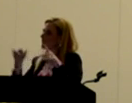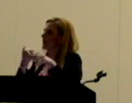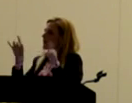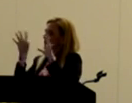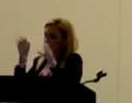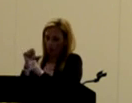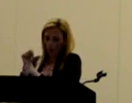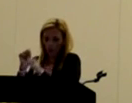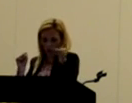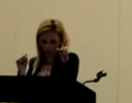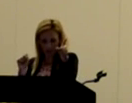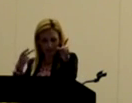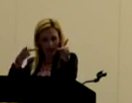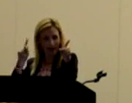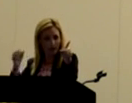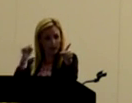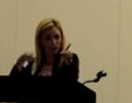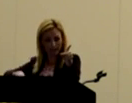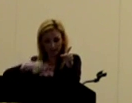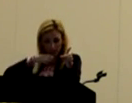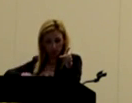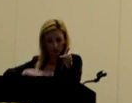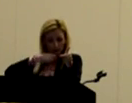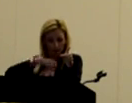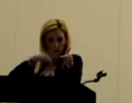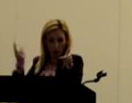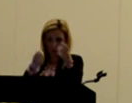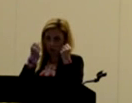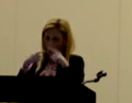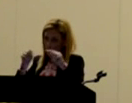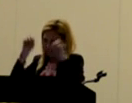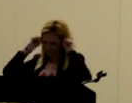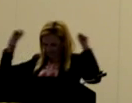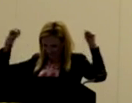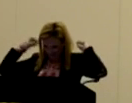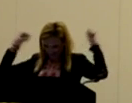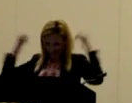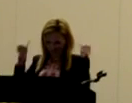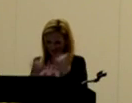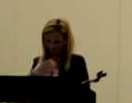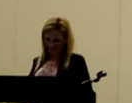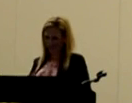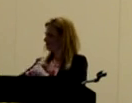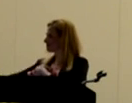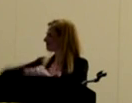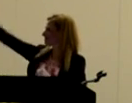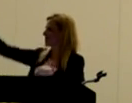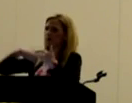Like another scene out of The Miracle Worker, when Helen refused to take her spoon. I was always trying to get rid of my hearing aids, tossing